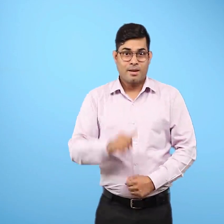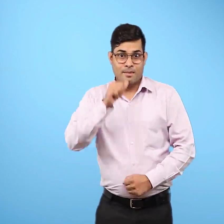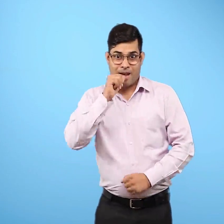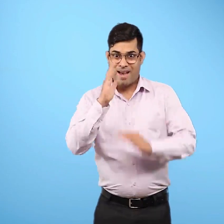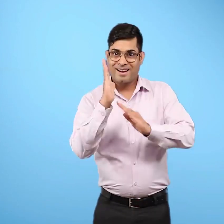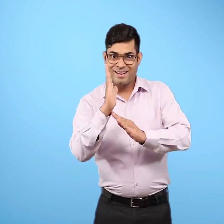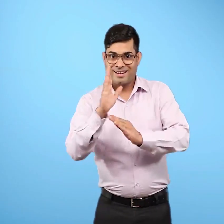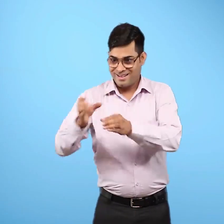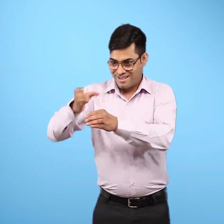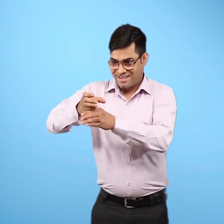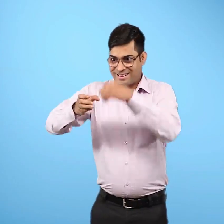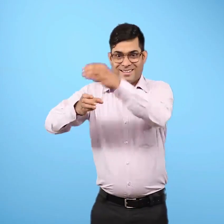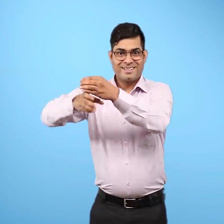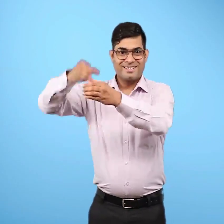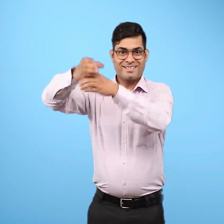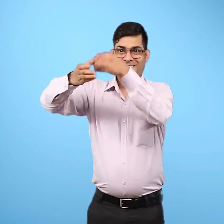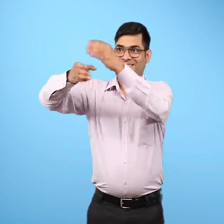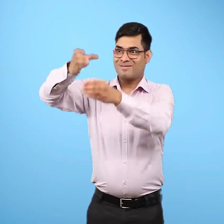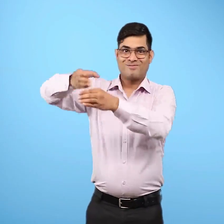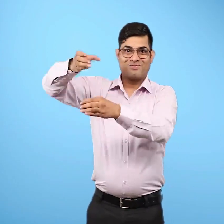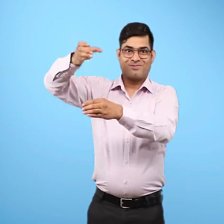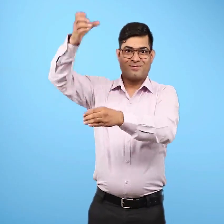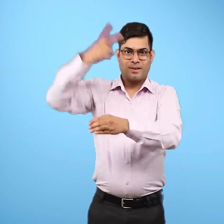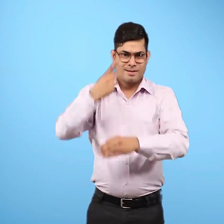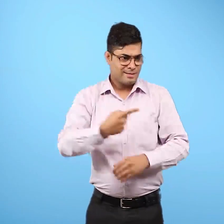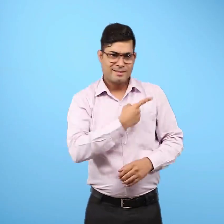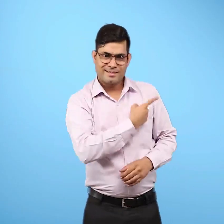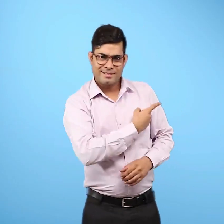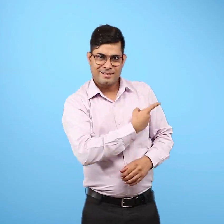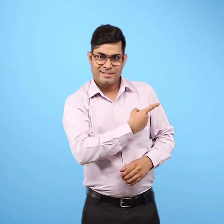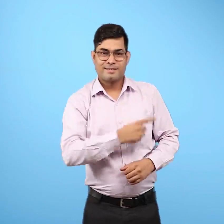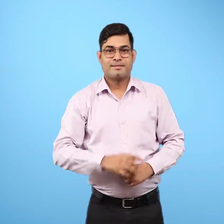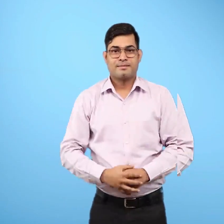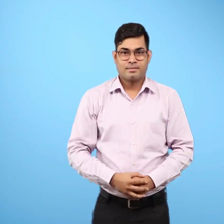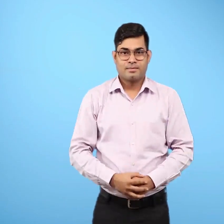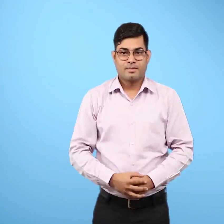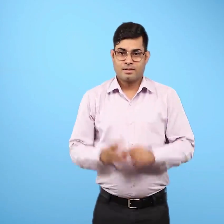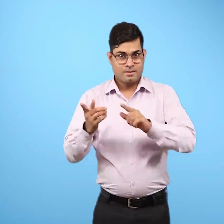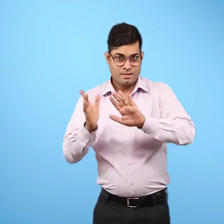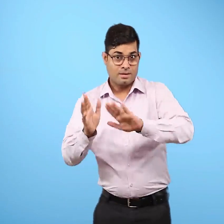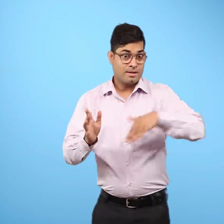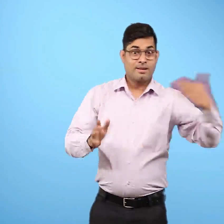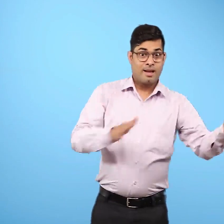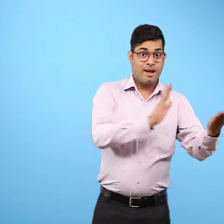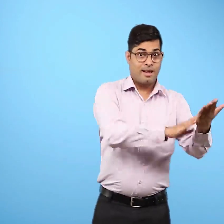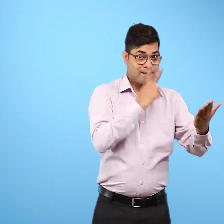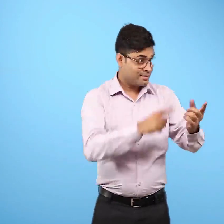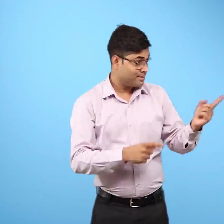and lots of glasses have also been piled one over the other. To the extreme right corner we see